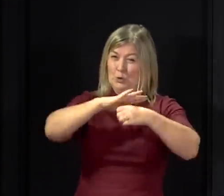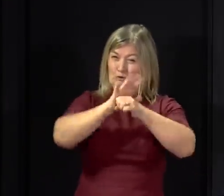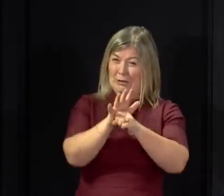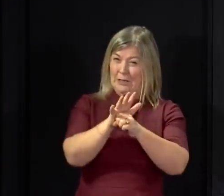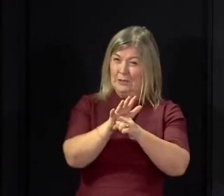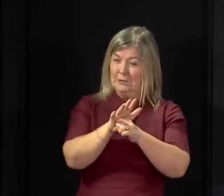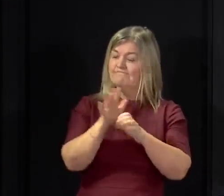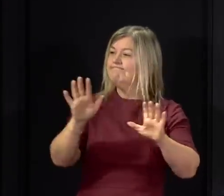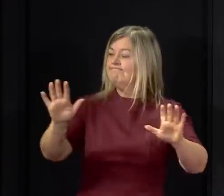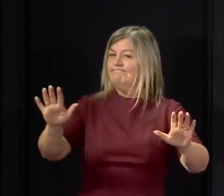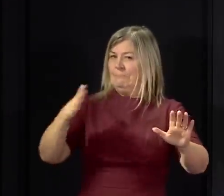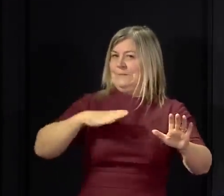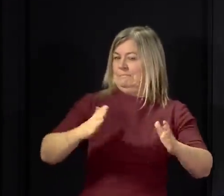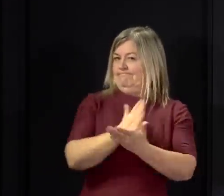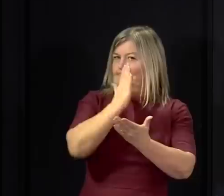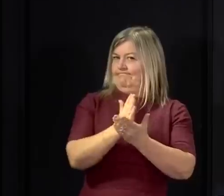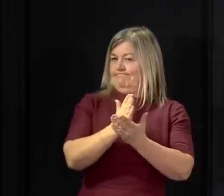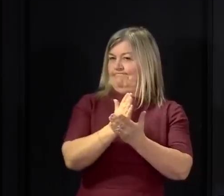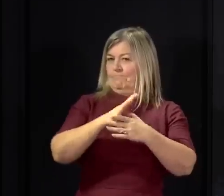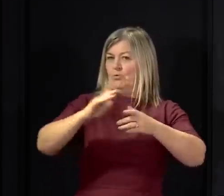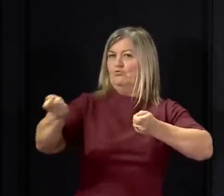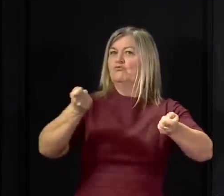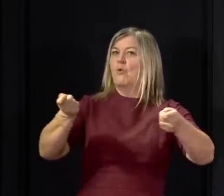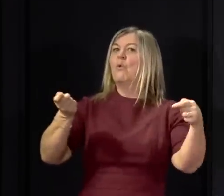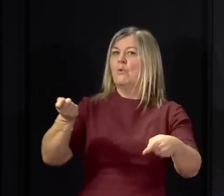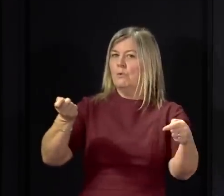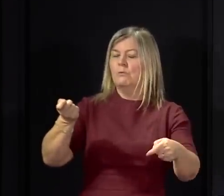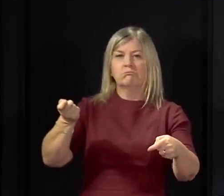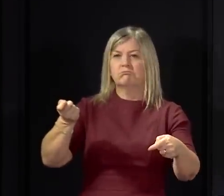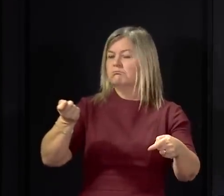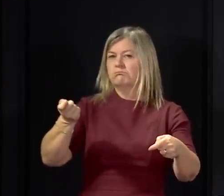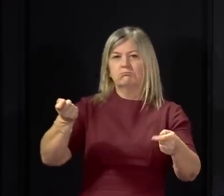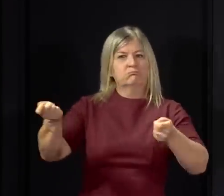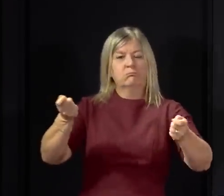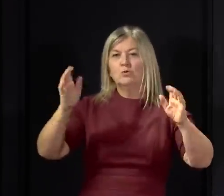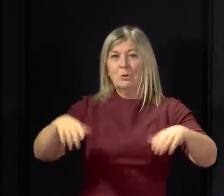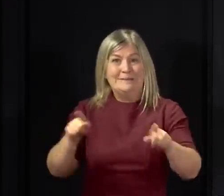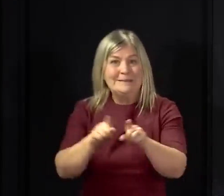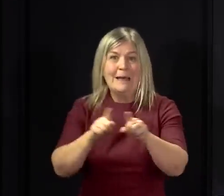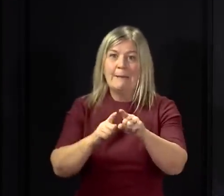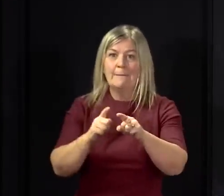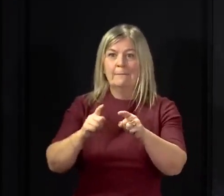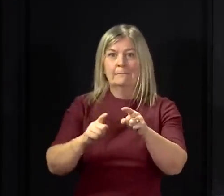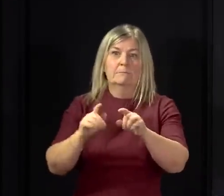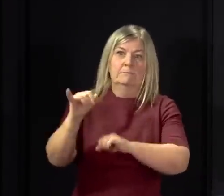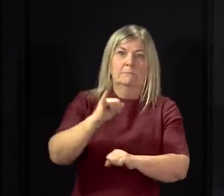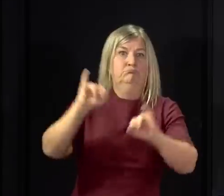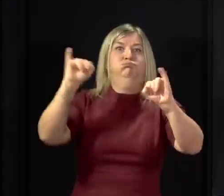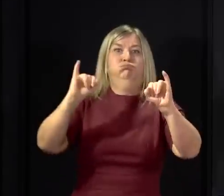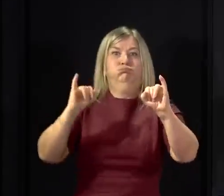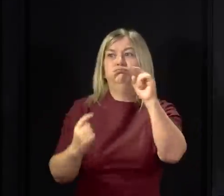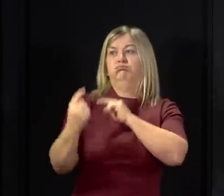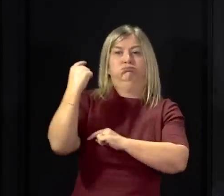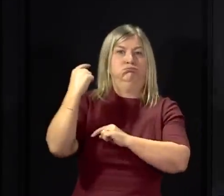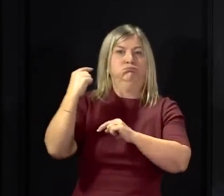are sure we have that firmly under control, until we are sure that we are not facing the same situation as in the south of England or Wales,